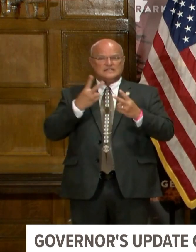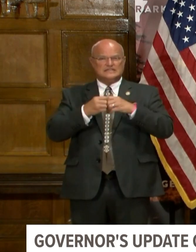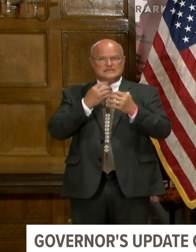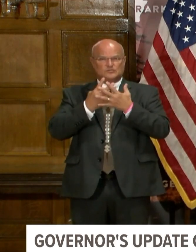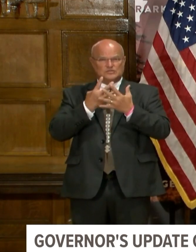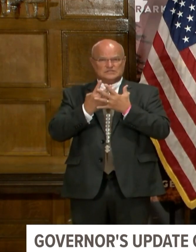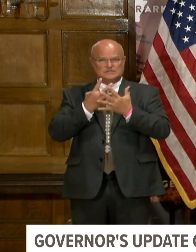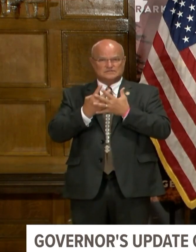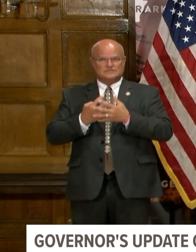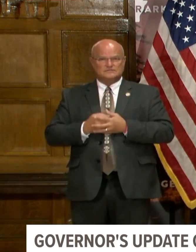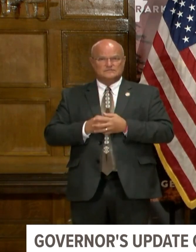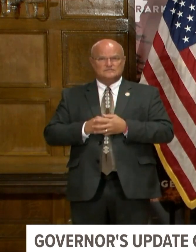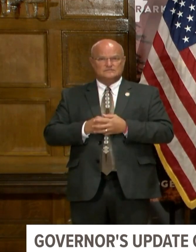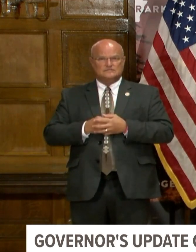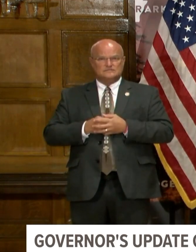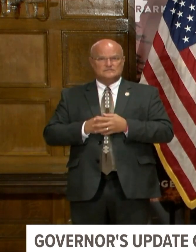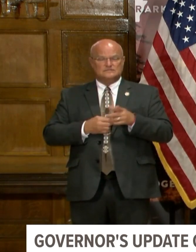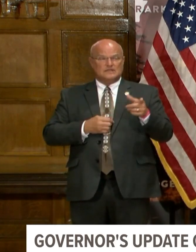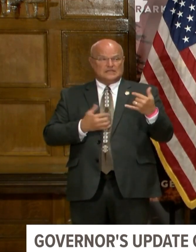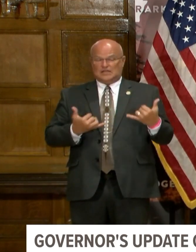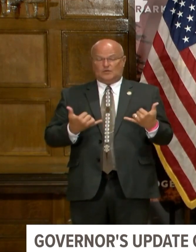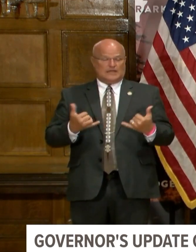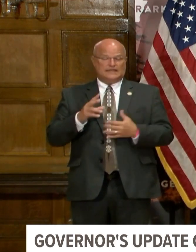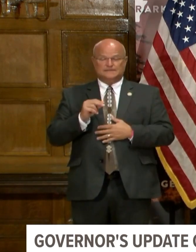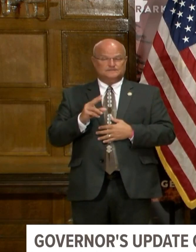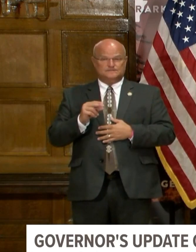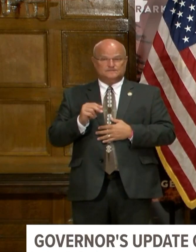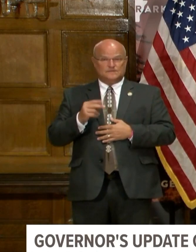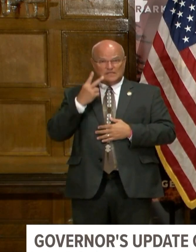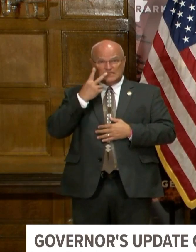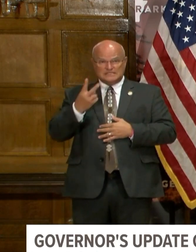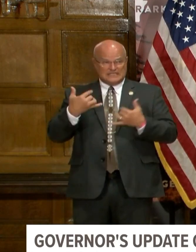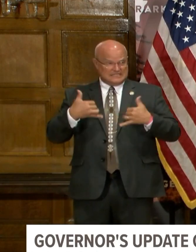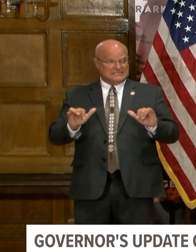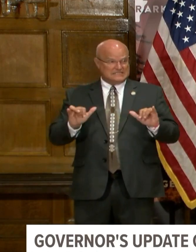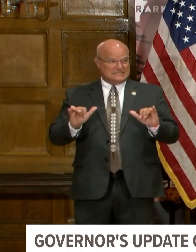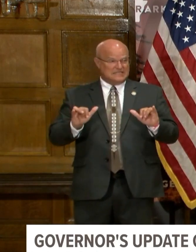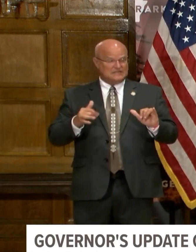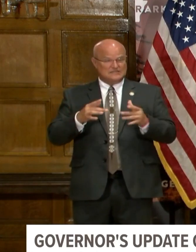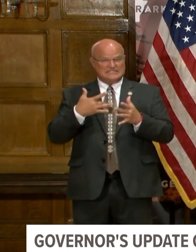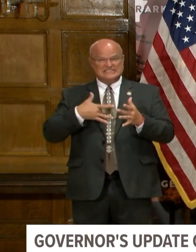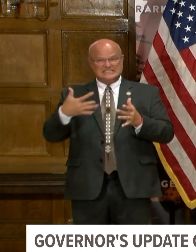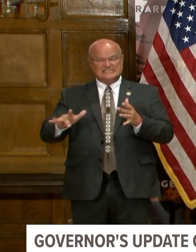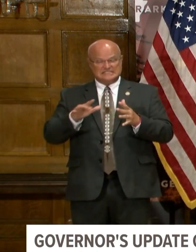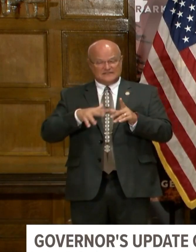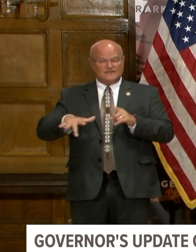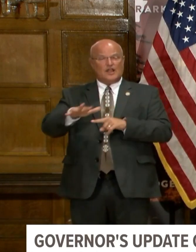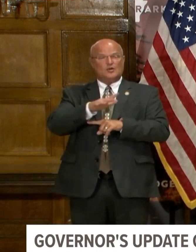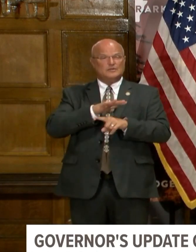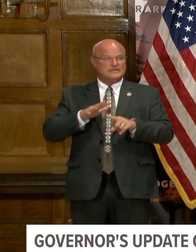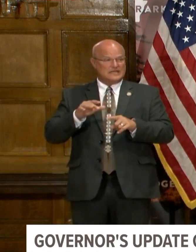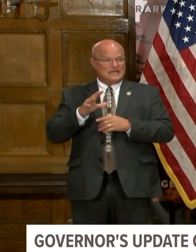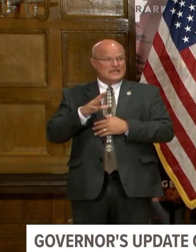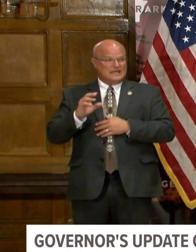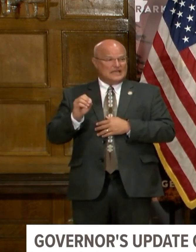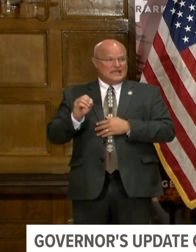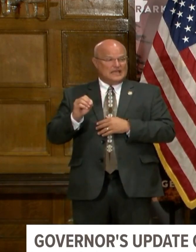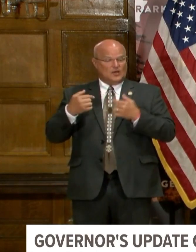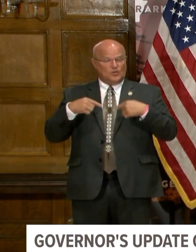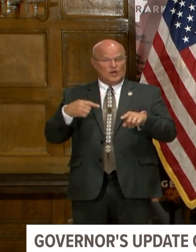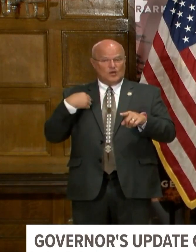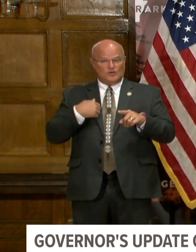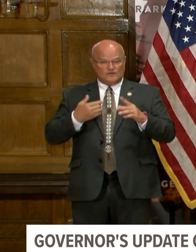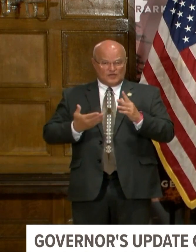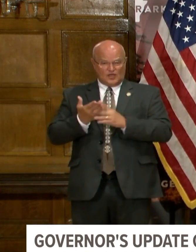at prisons? Not at this time. You can see it's still a very sensitive environment, and while